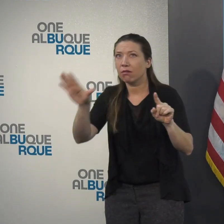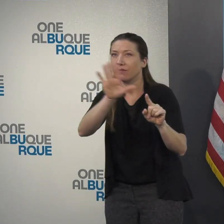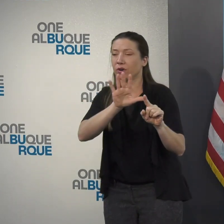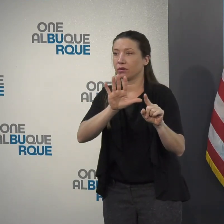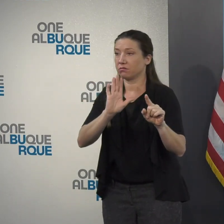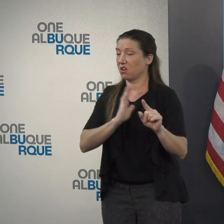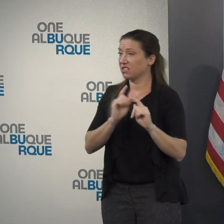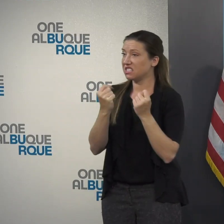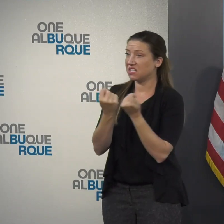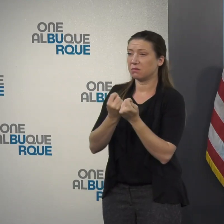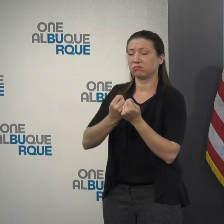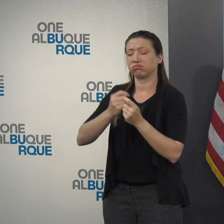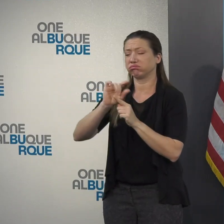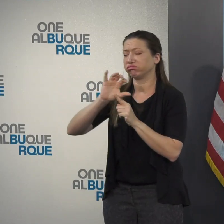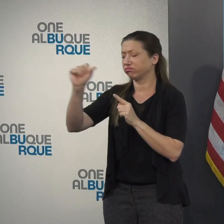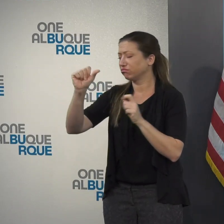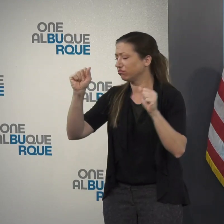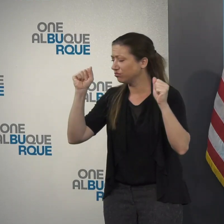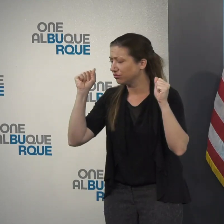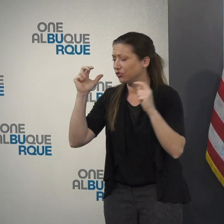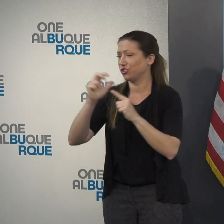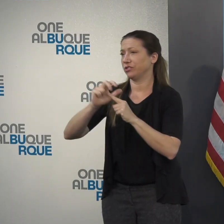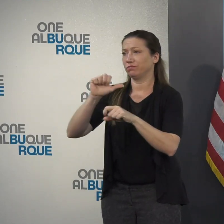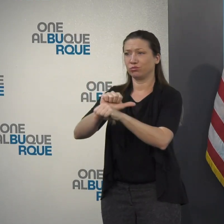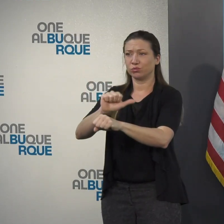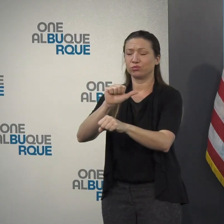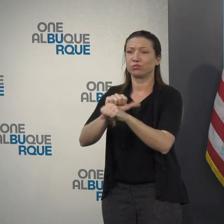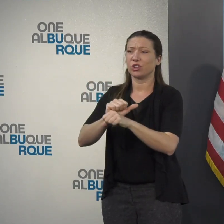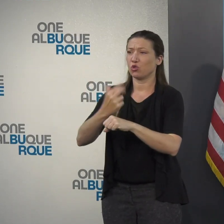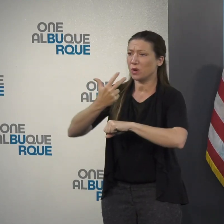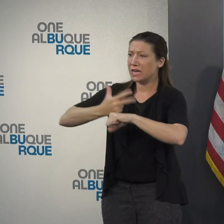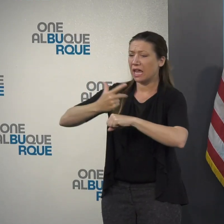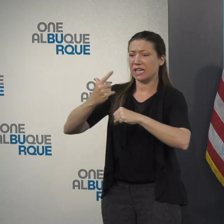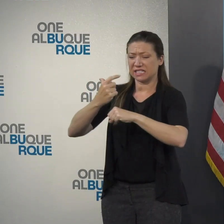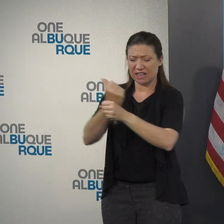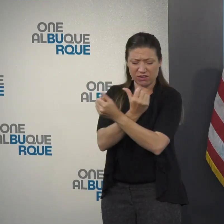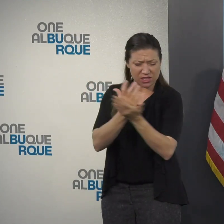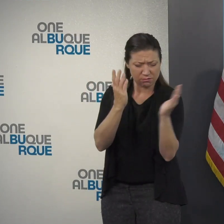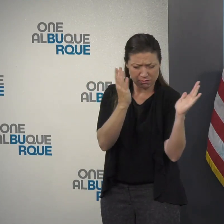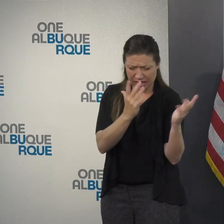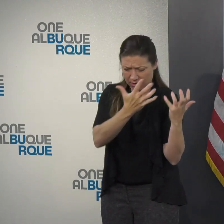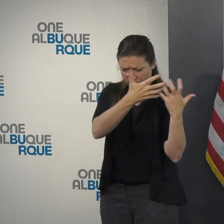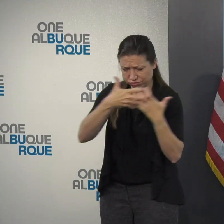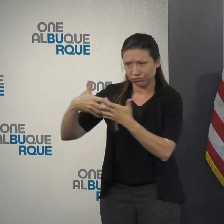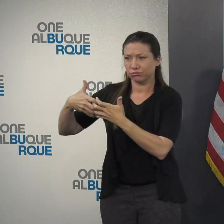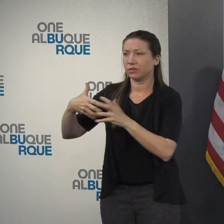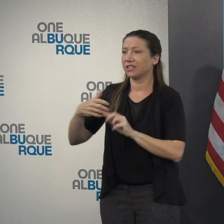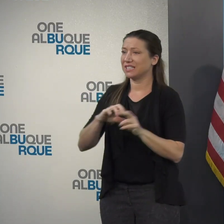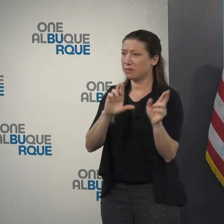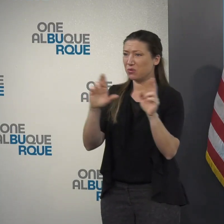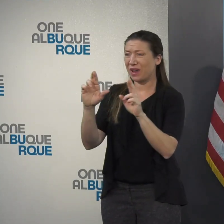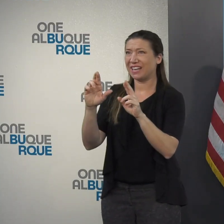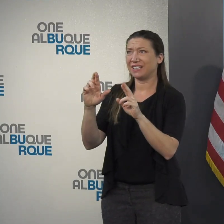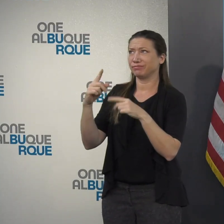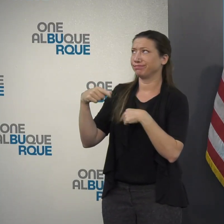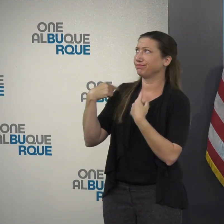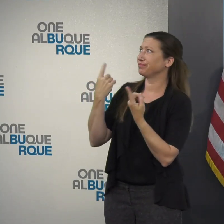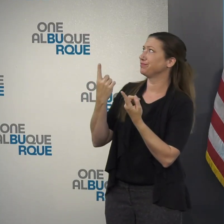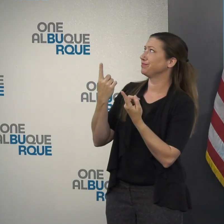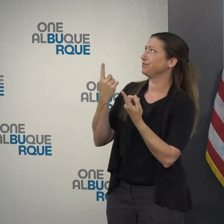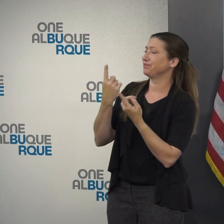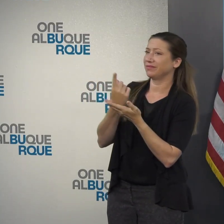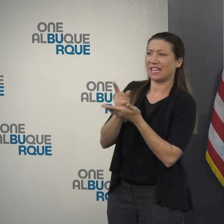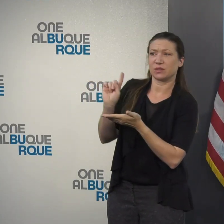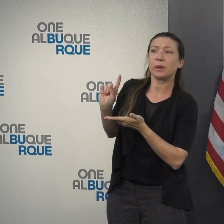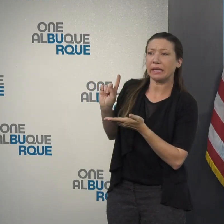a phenomenal job within about 3 days of putting this plan together. And it's actually been ready and in effect since early last week. But now